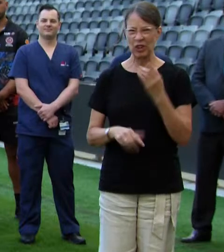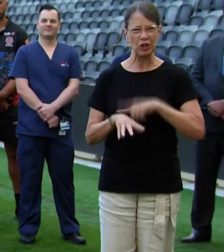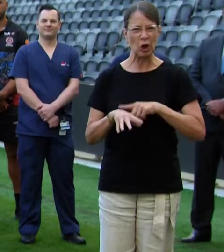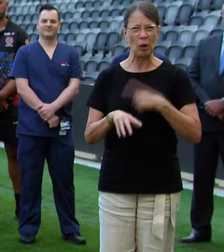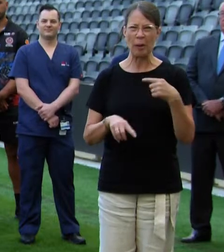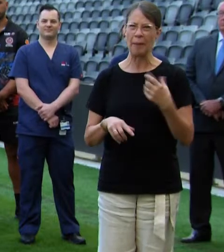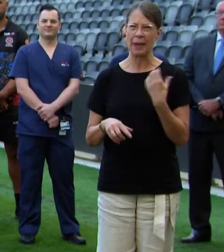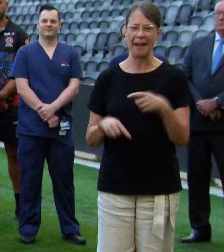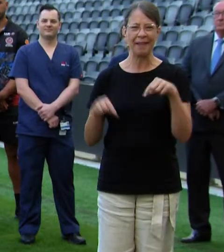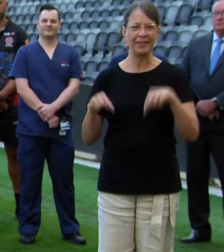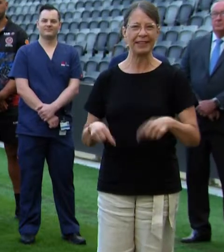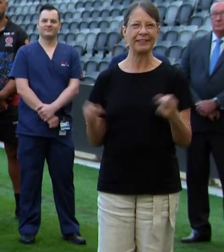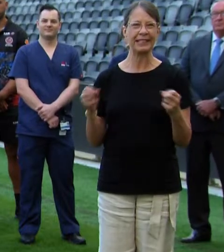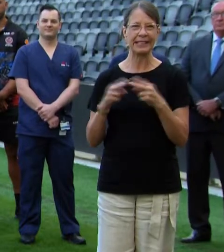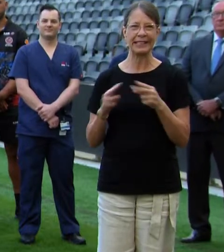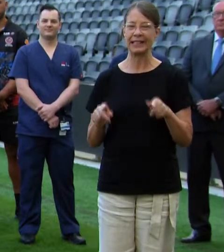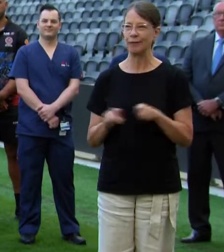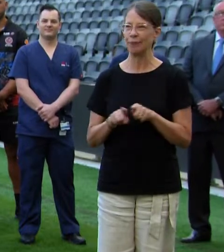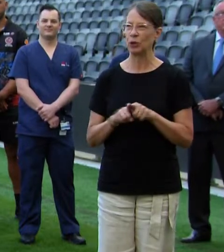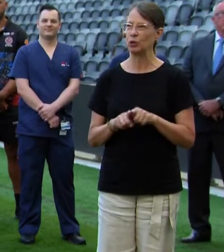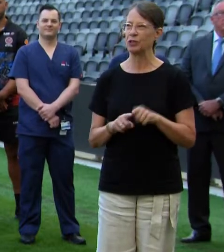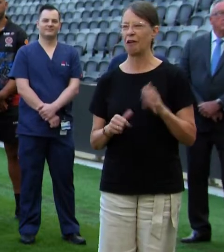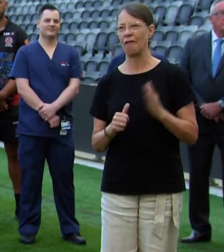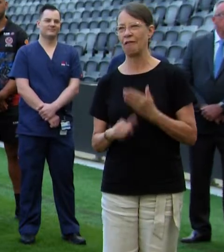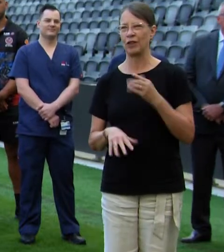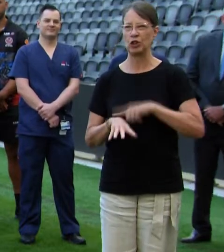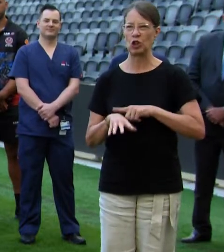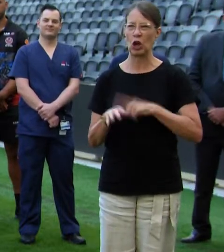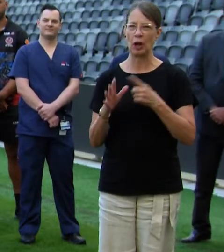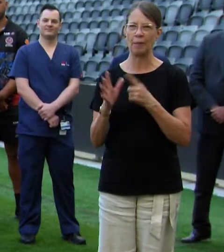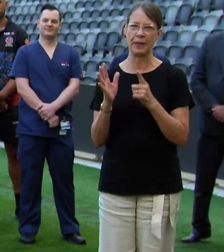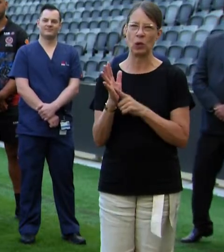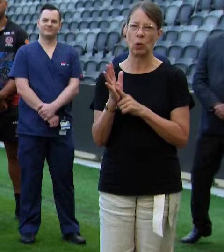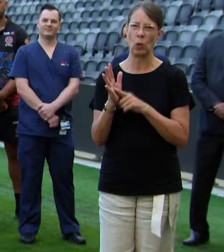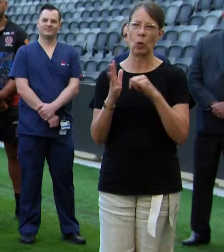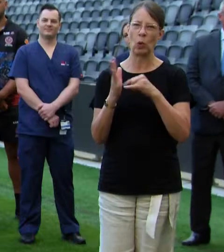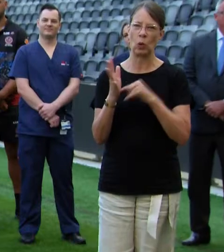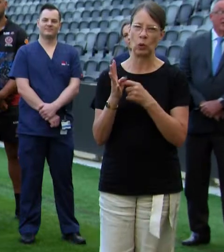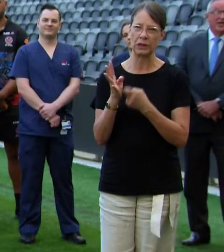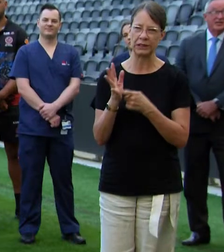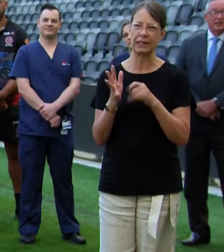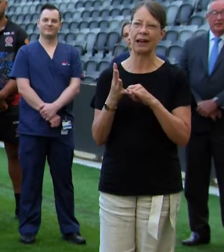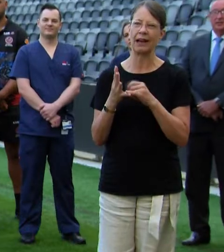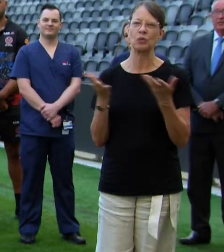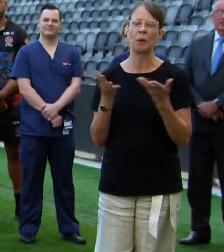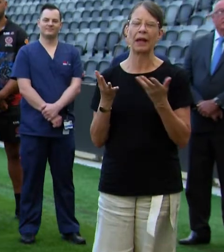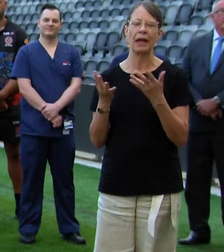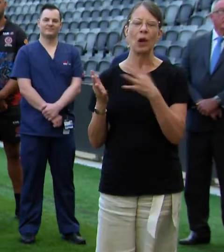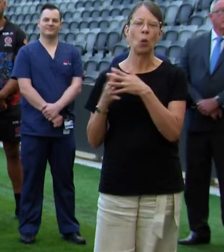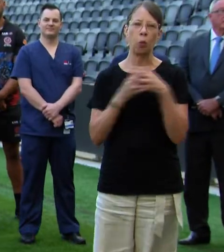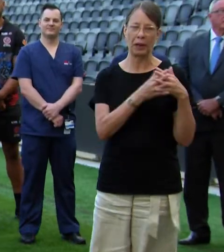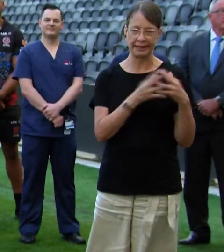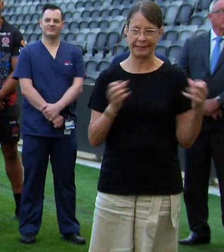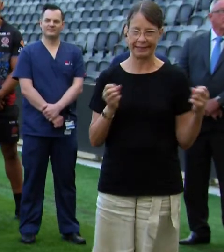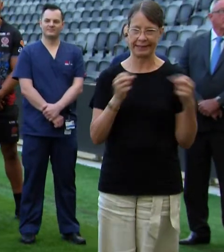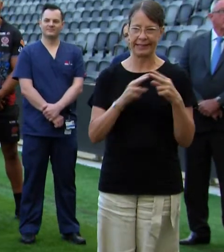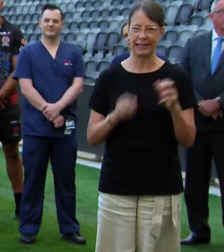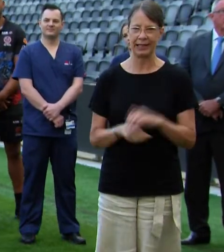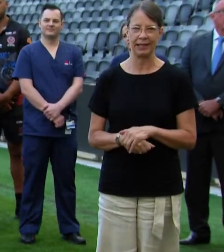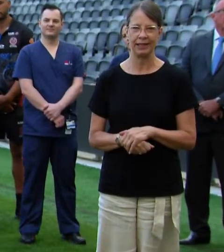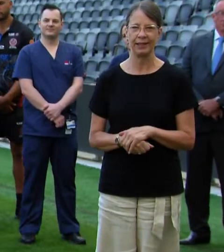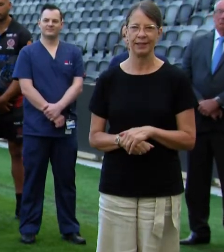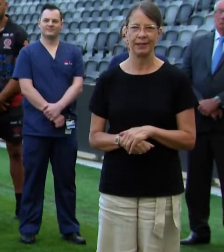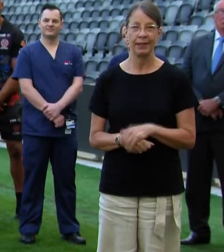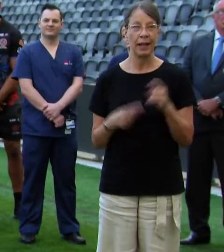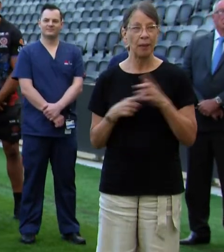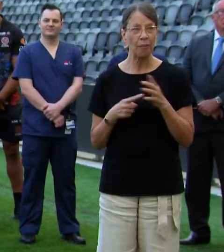Sydney, but more importantly, it's the first time the All-Stars Clash has been in Western Sydney. And that's important because Western